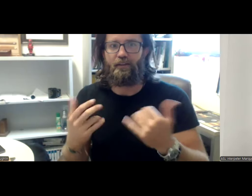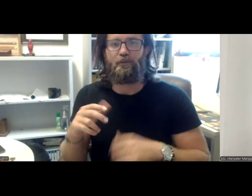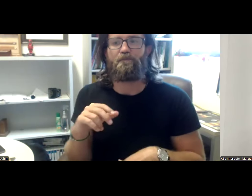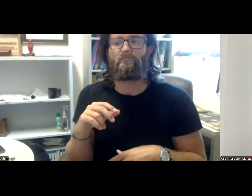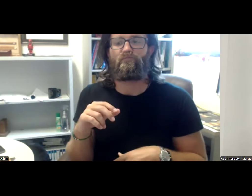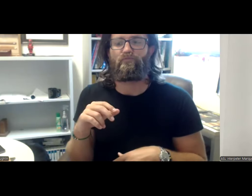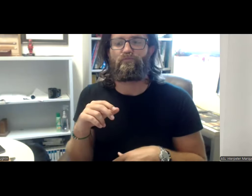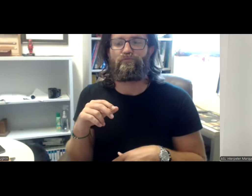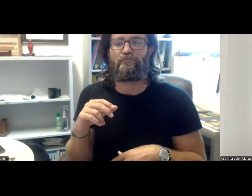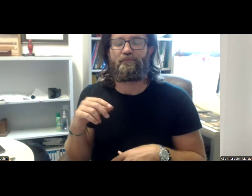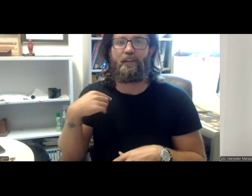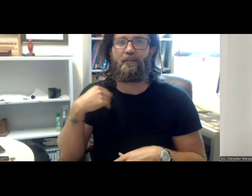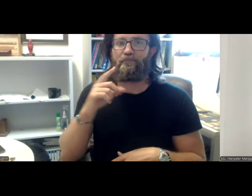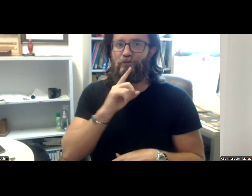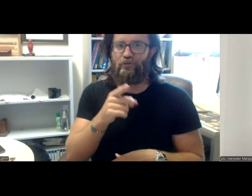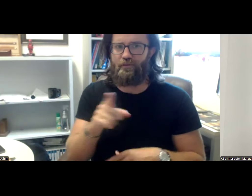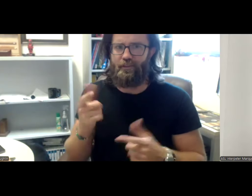and those related posts.